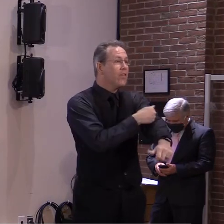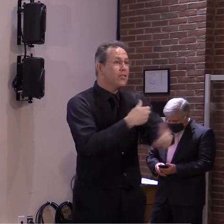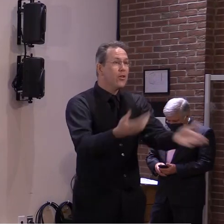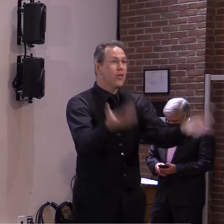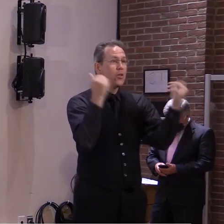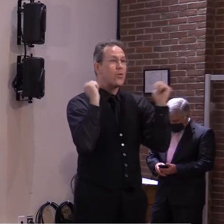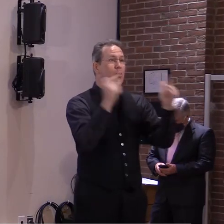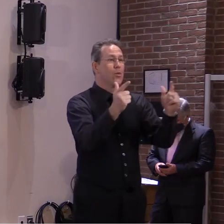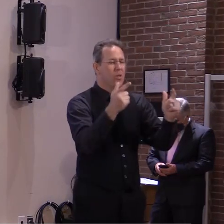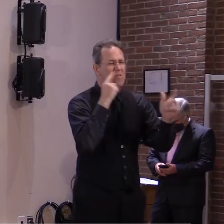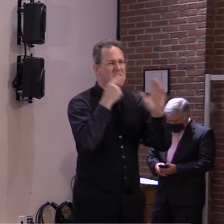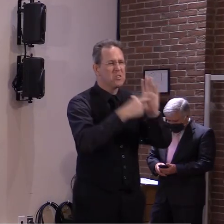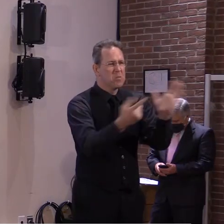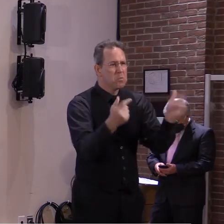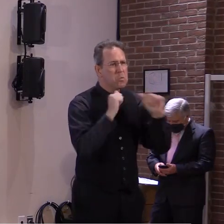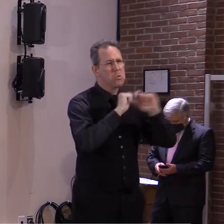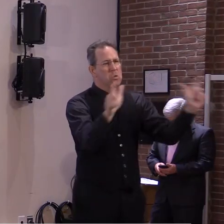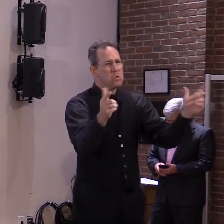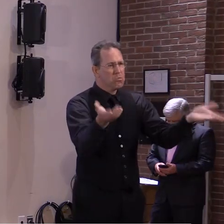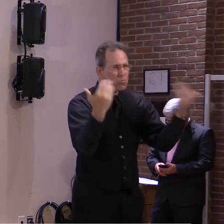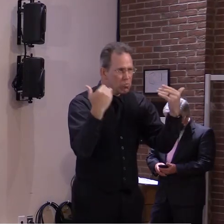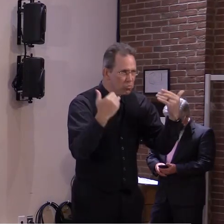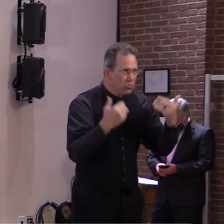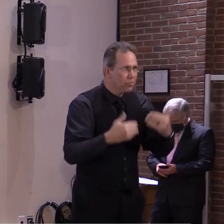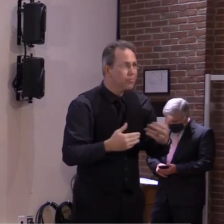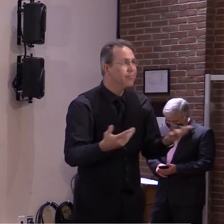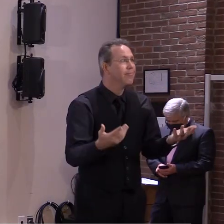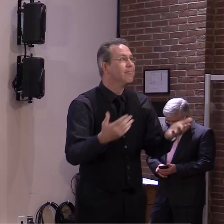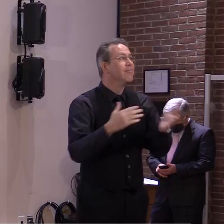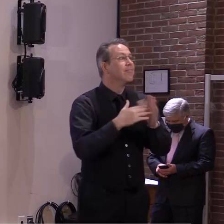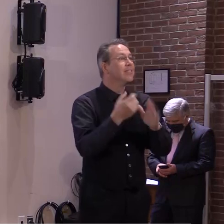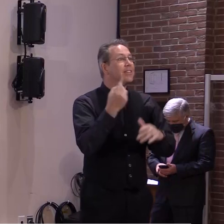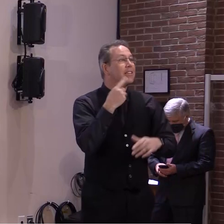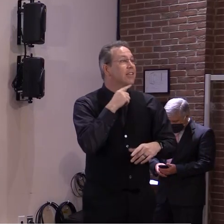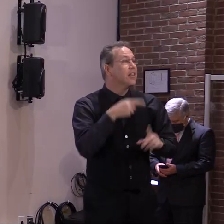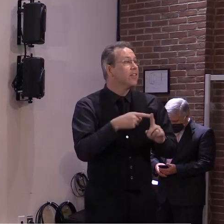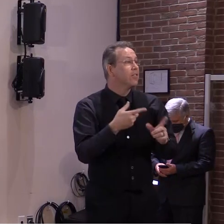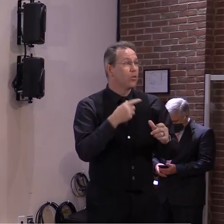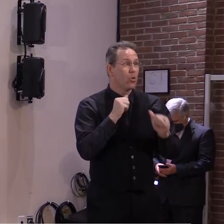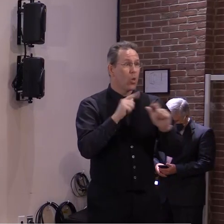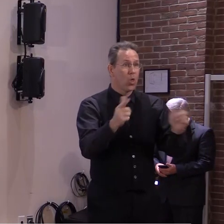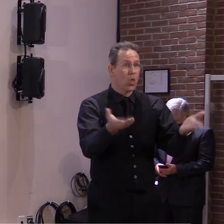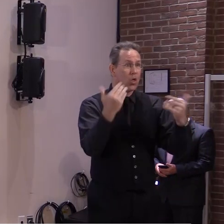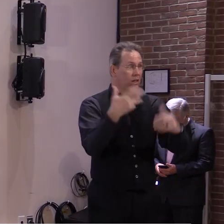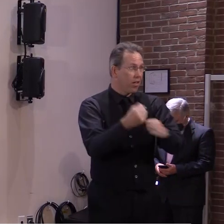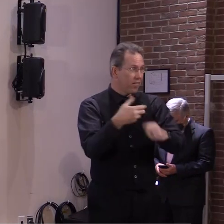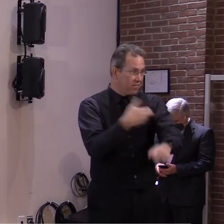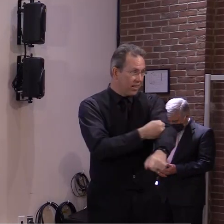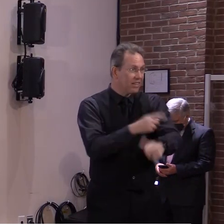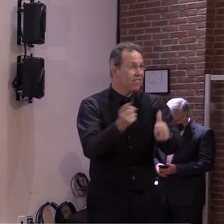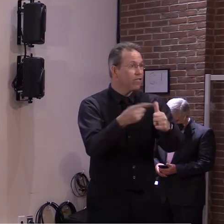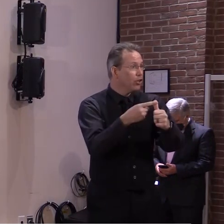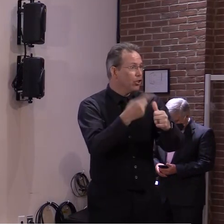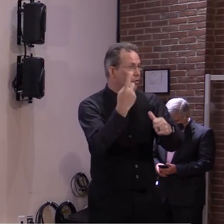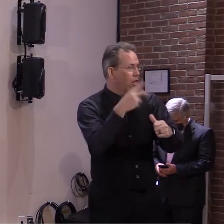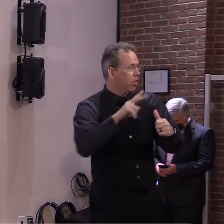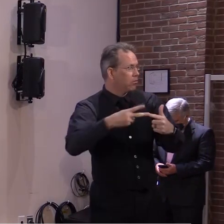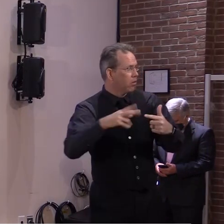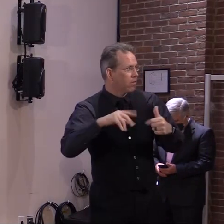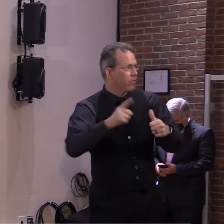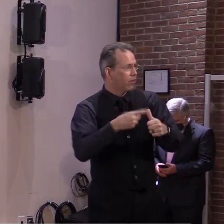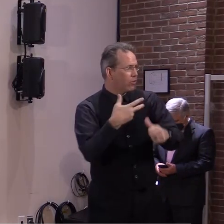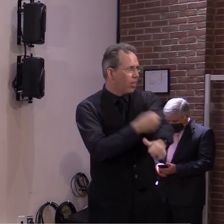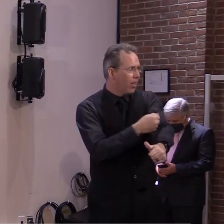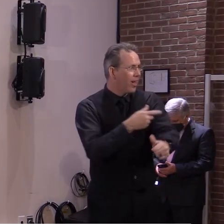kind of immediate vaccination is not a strategy to suddenly stem what's going